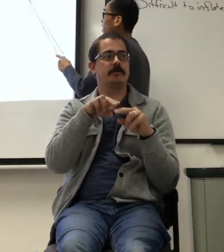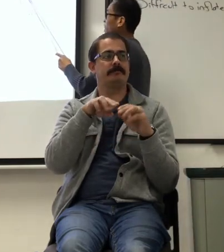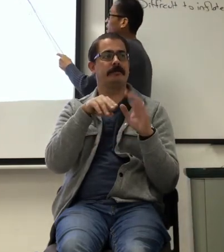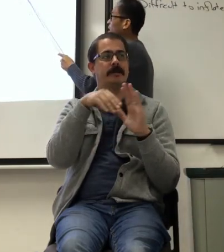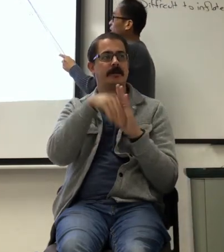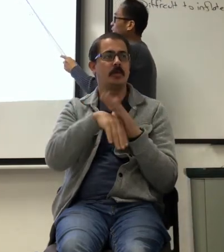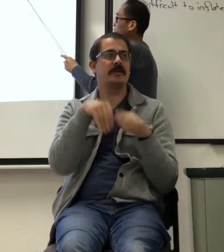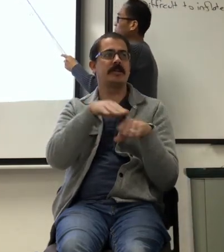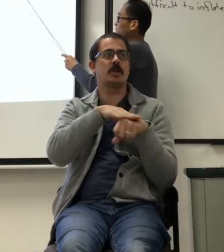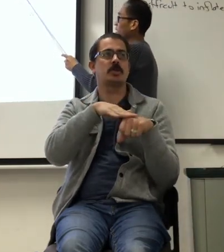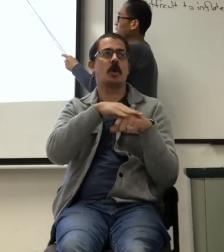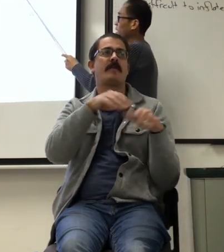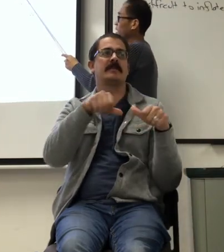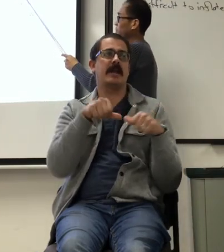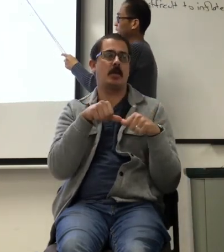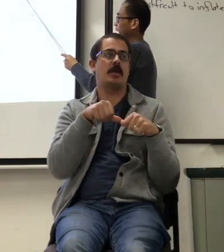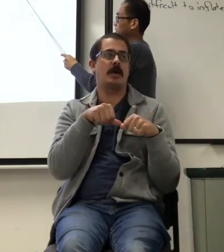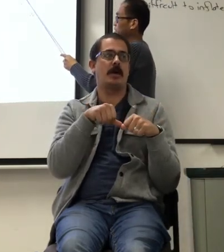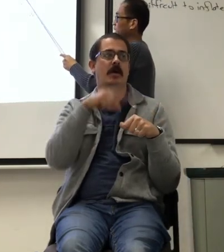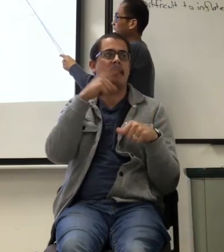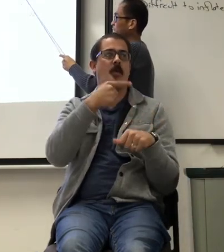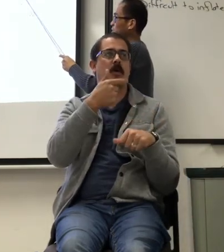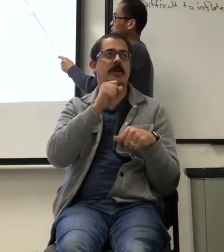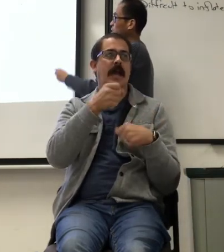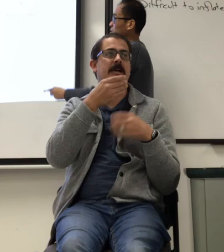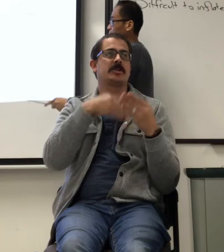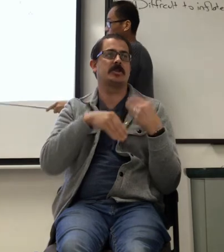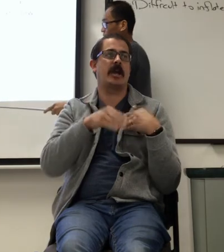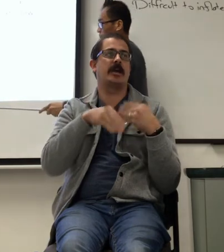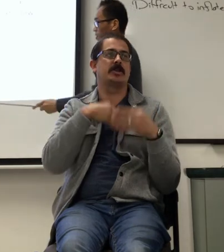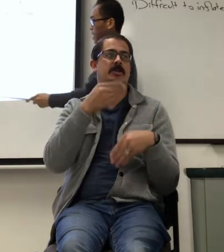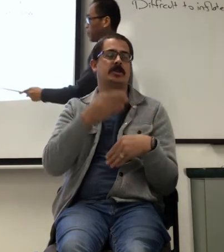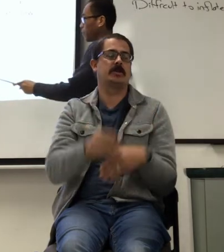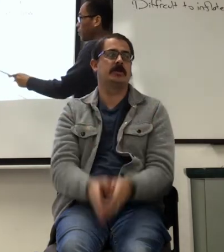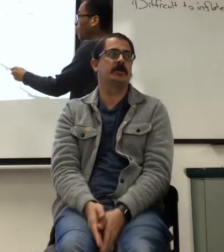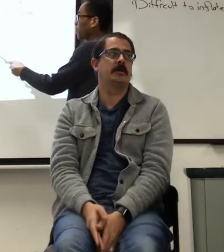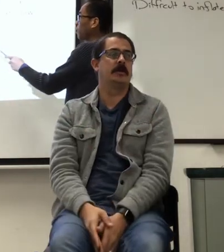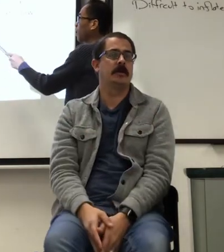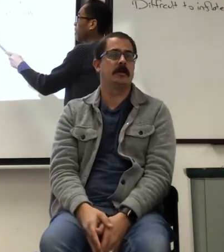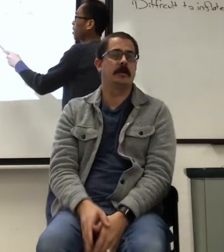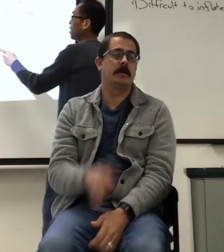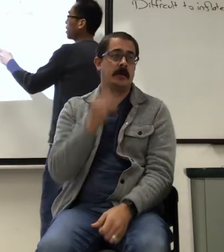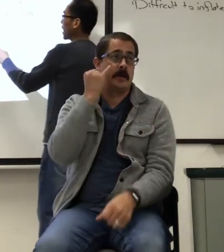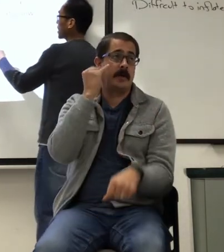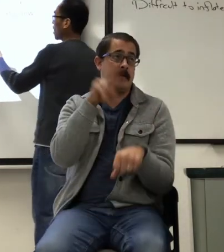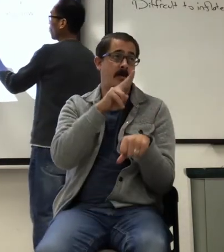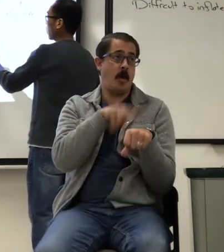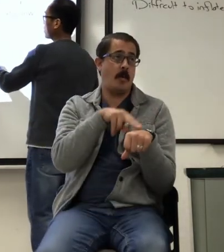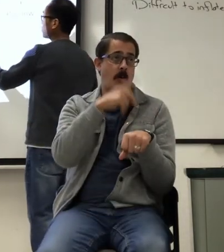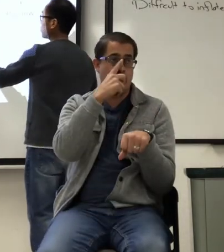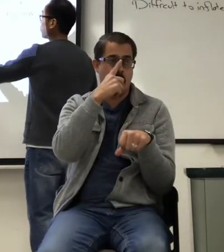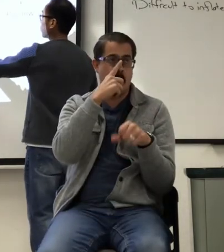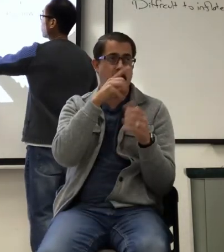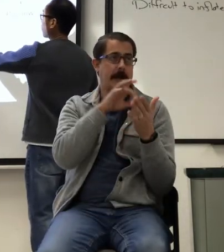area for gas exchange. So let's say, for example, in the normal lung, I